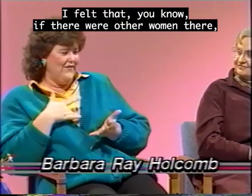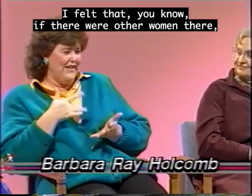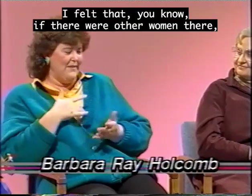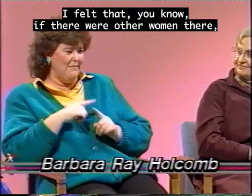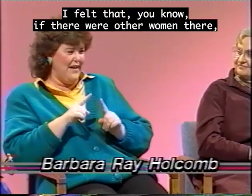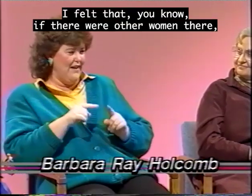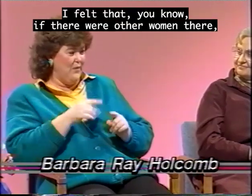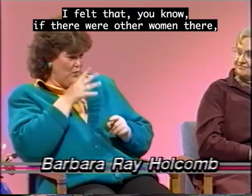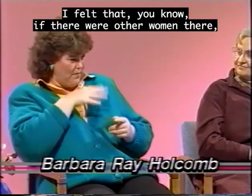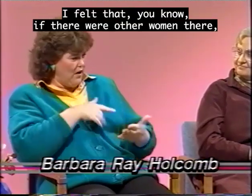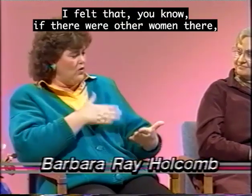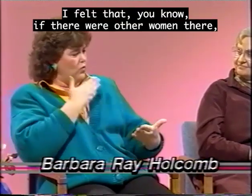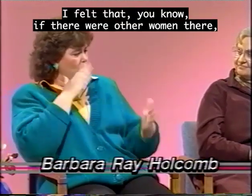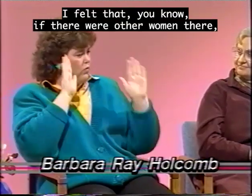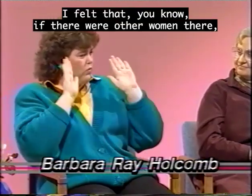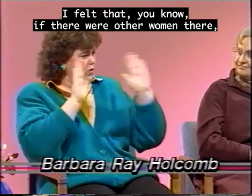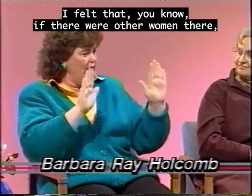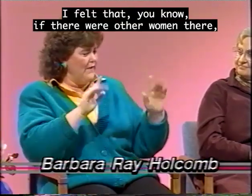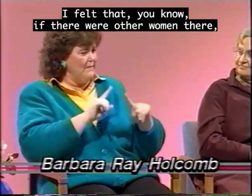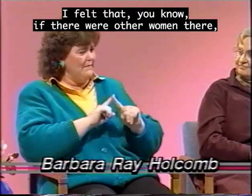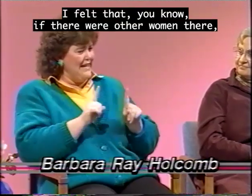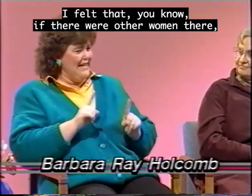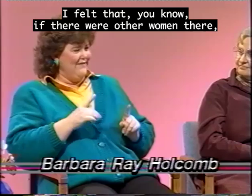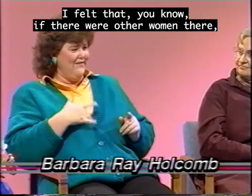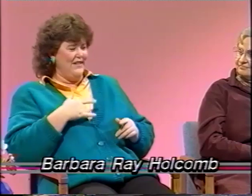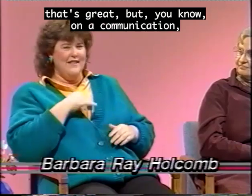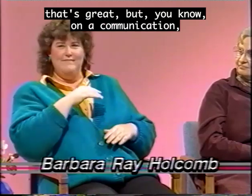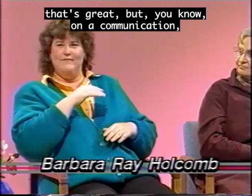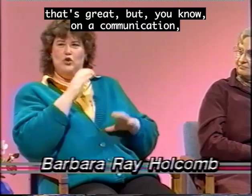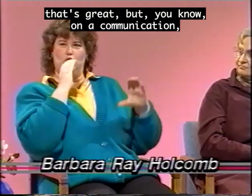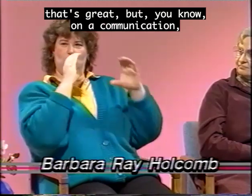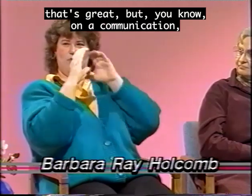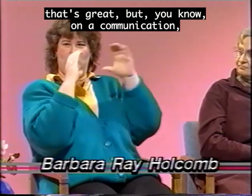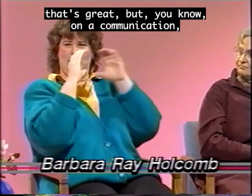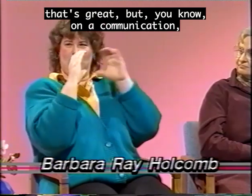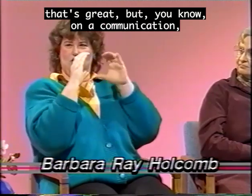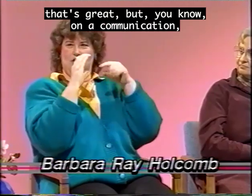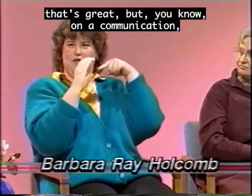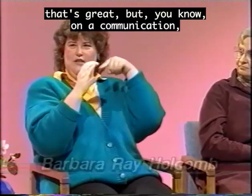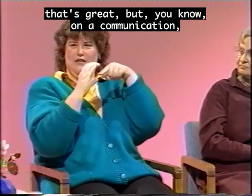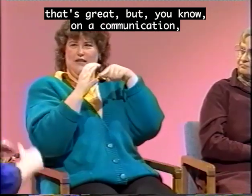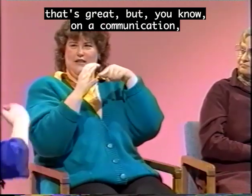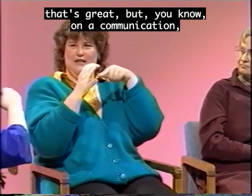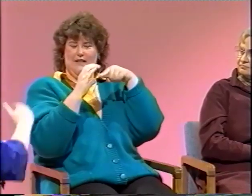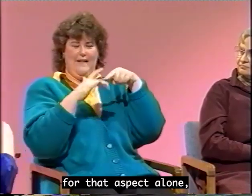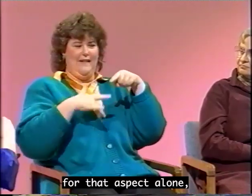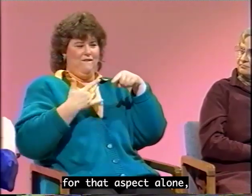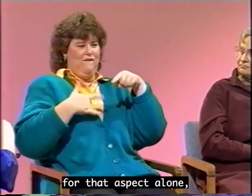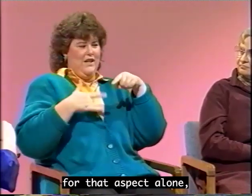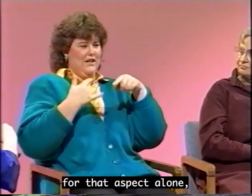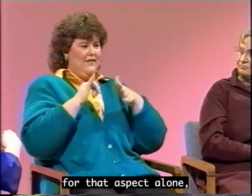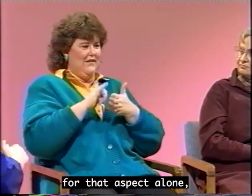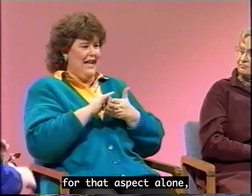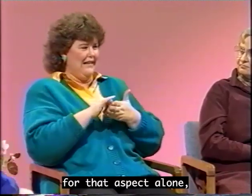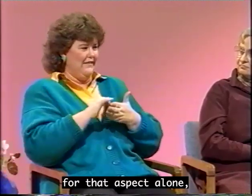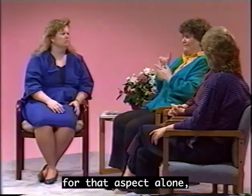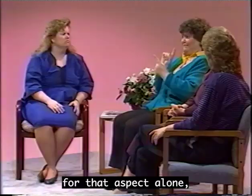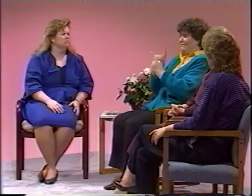felt that. If there were other women there, that's great. But, on a communication, for that aspect alone,